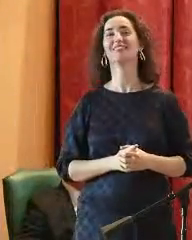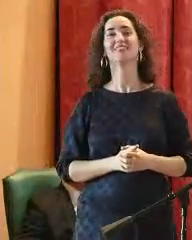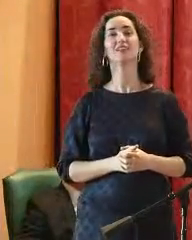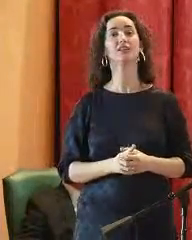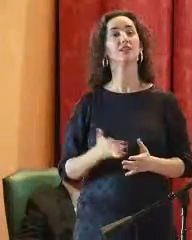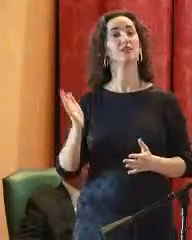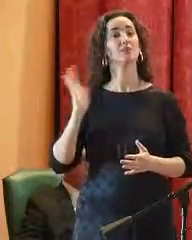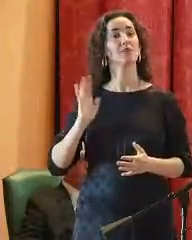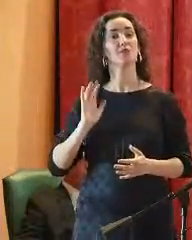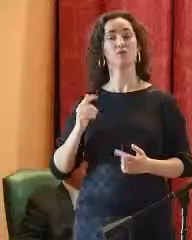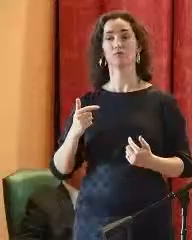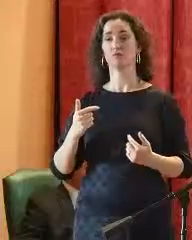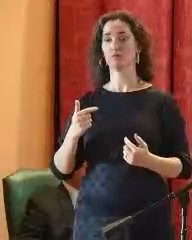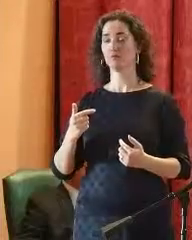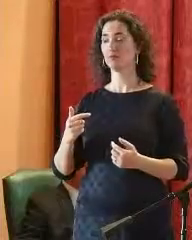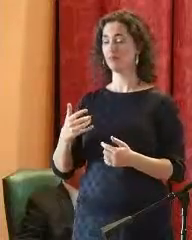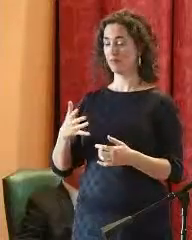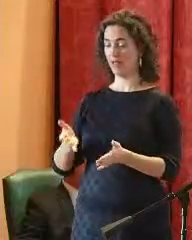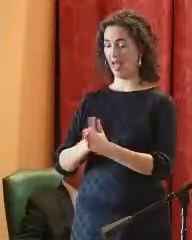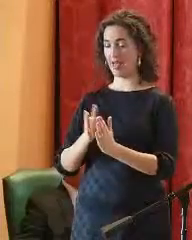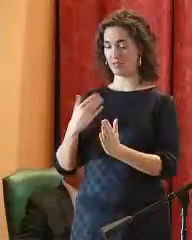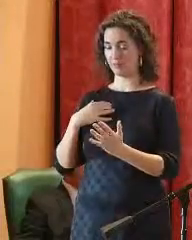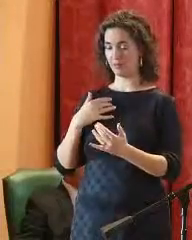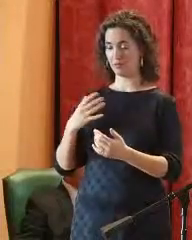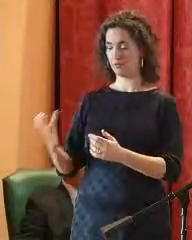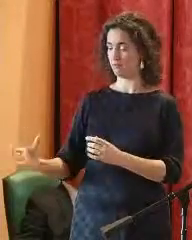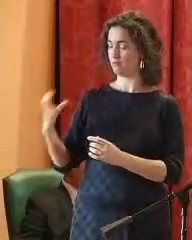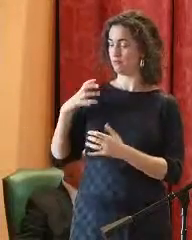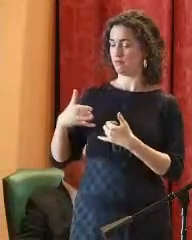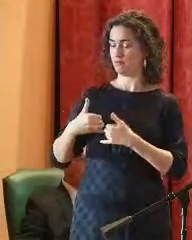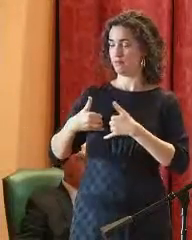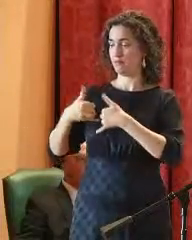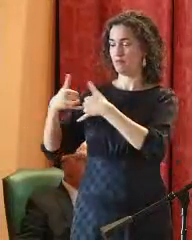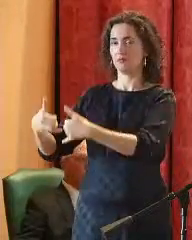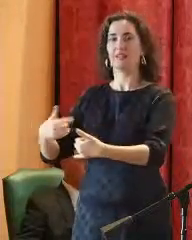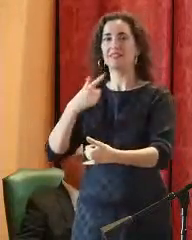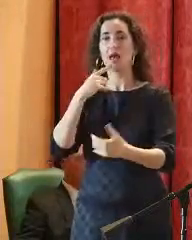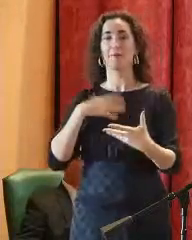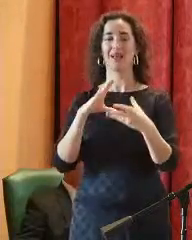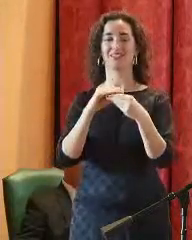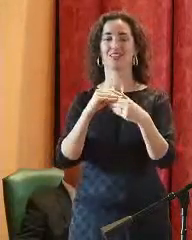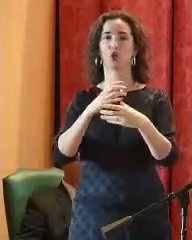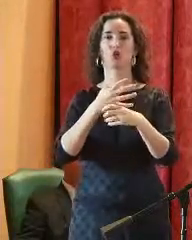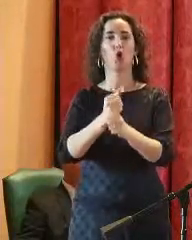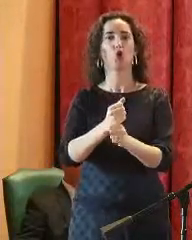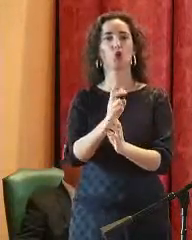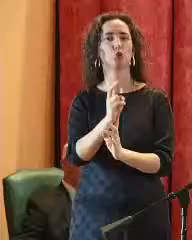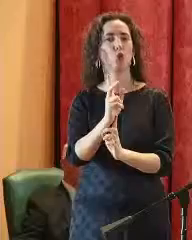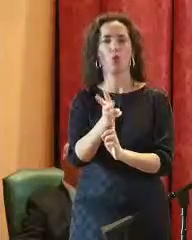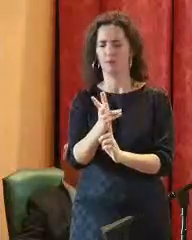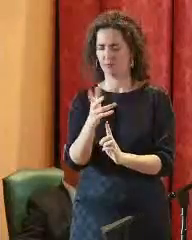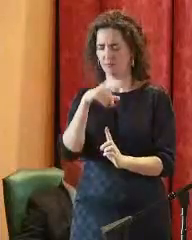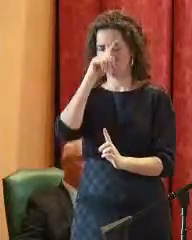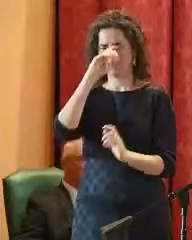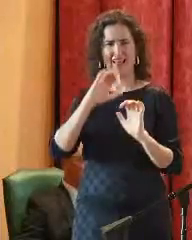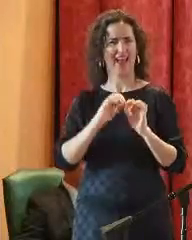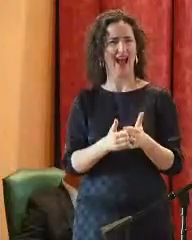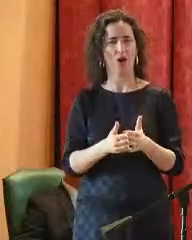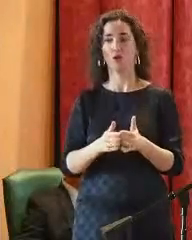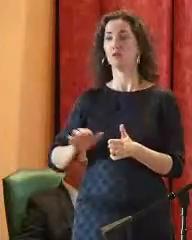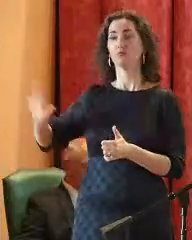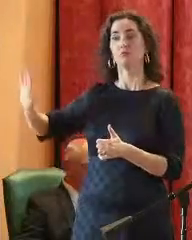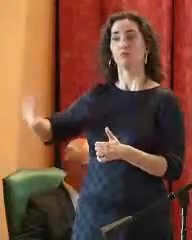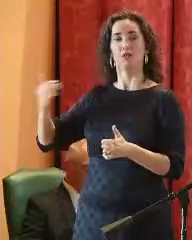When I was asked to present this award and to keep what I had to say within 2 to 3 minutes, I was like, how? Because I could literally write a